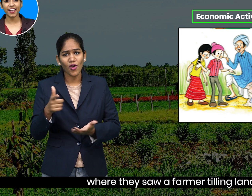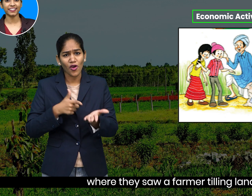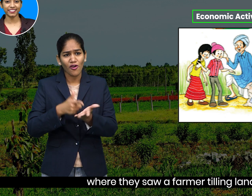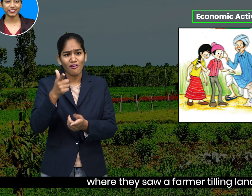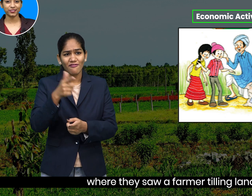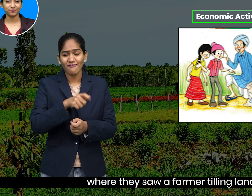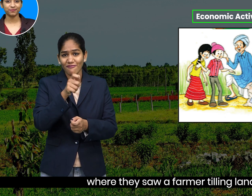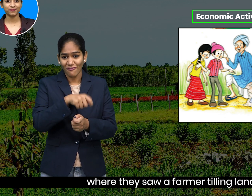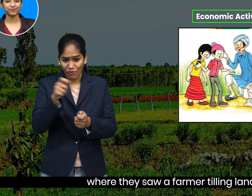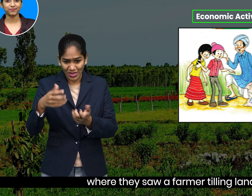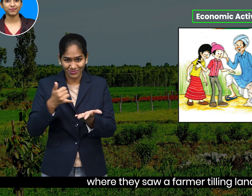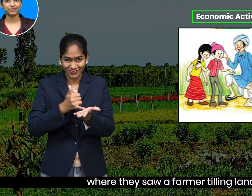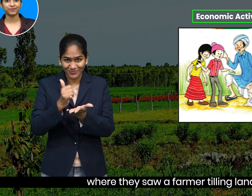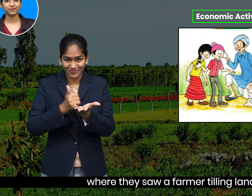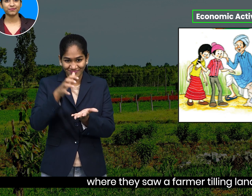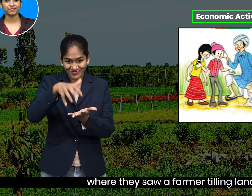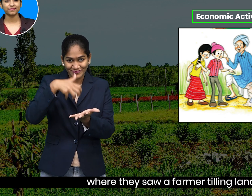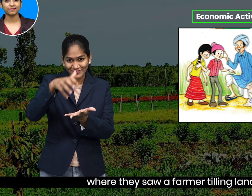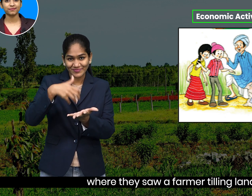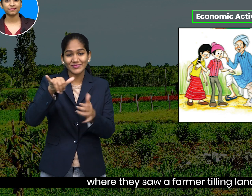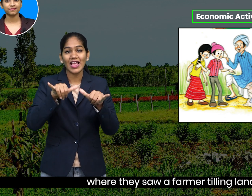tilling land.